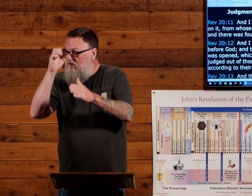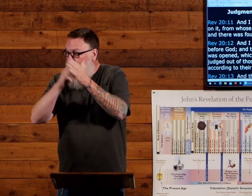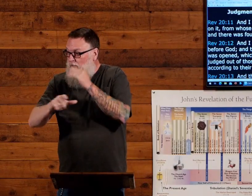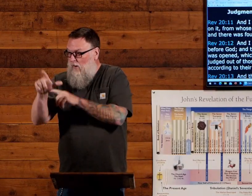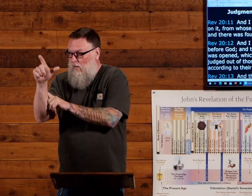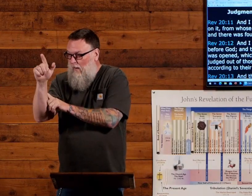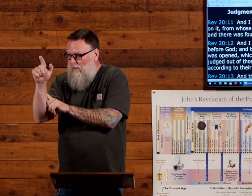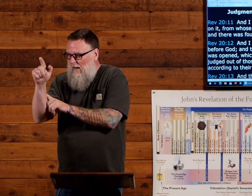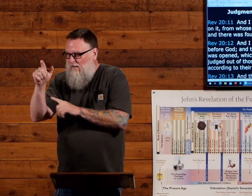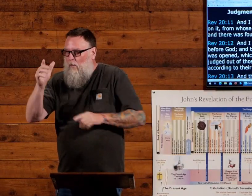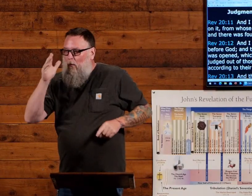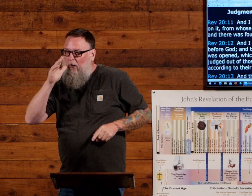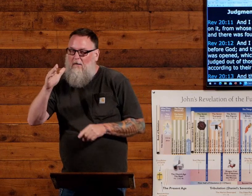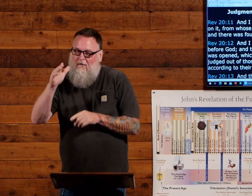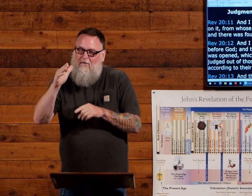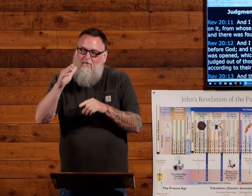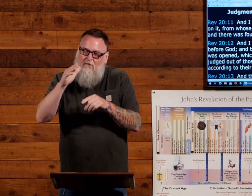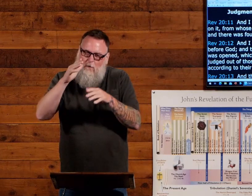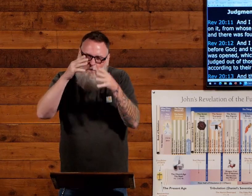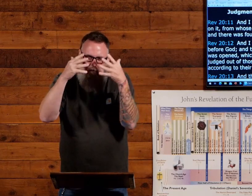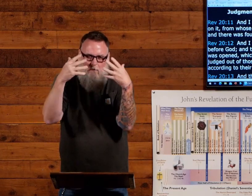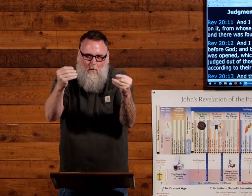In Revelation chapter 21,